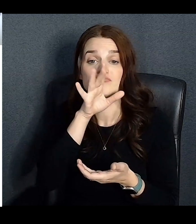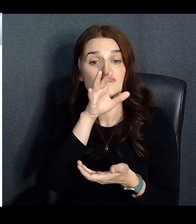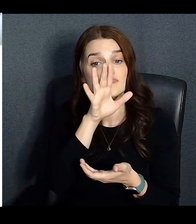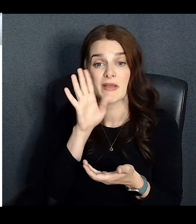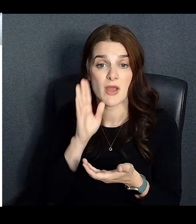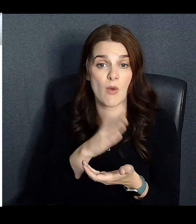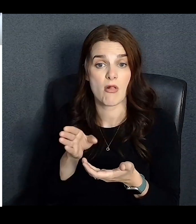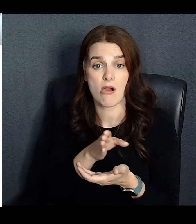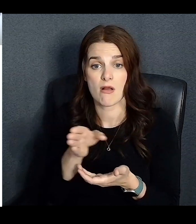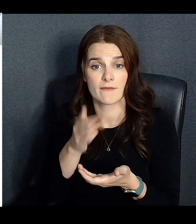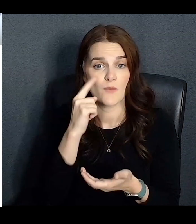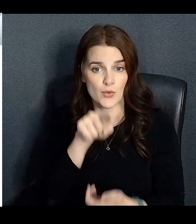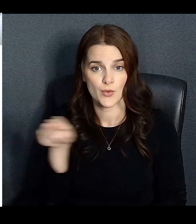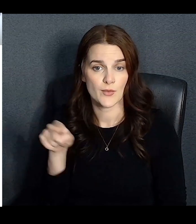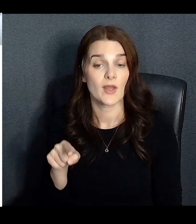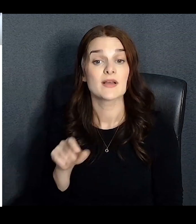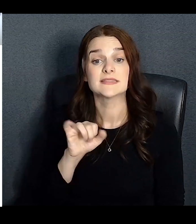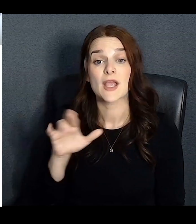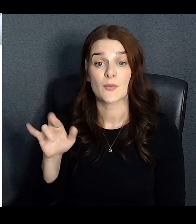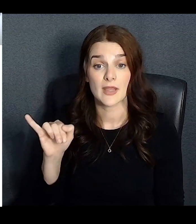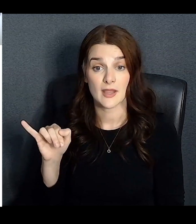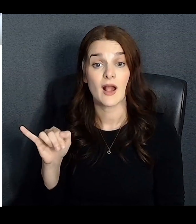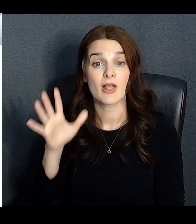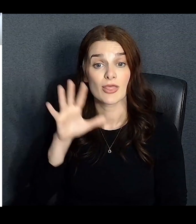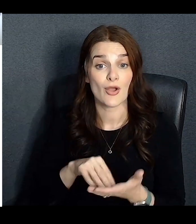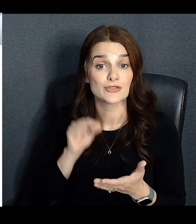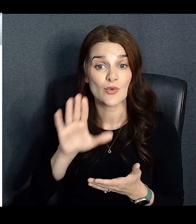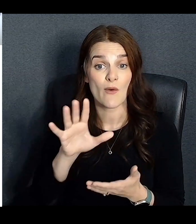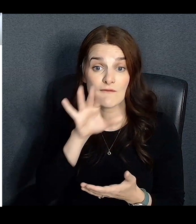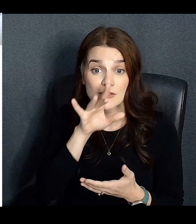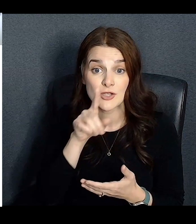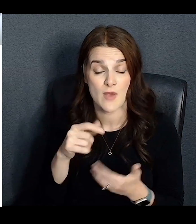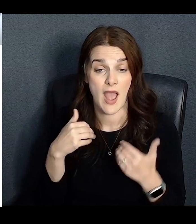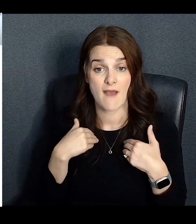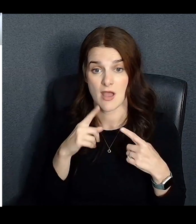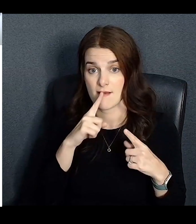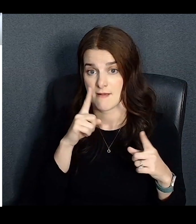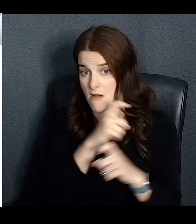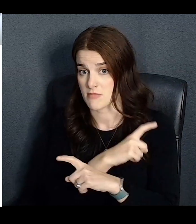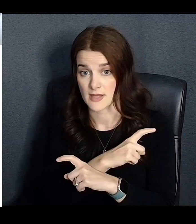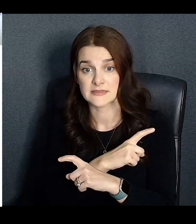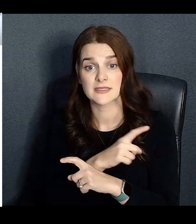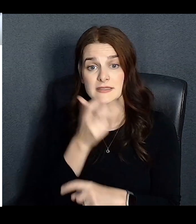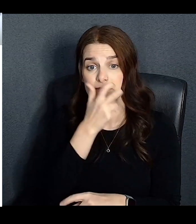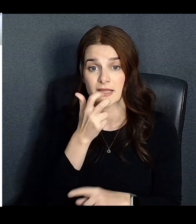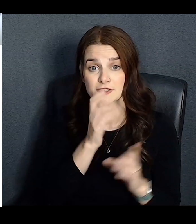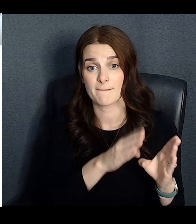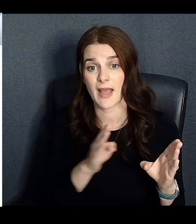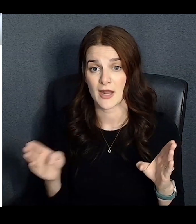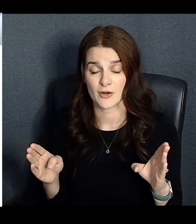amazing thing about Siri as well that I like to say is that Siri learns your voice. So if you're a person that might have a complex speech